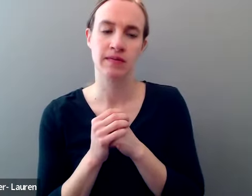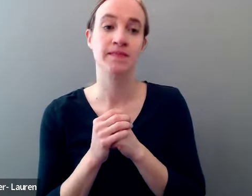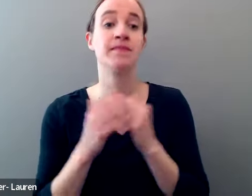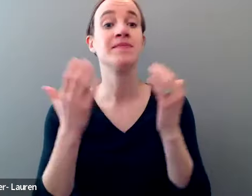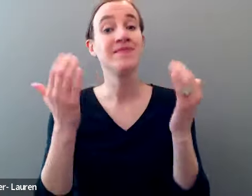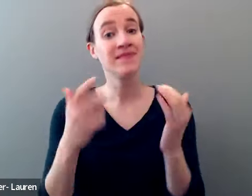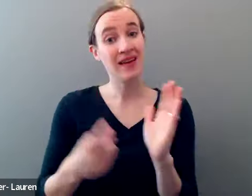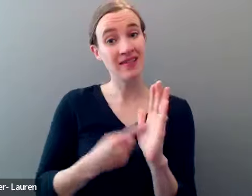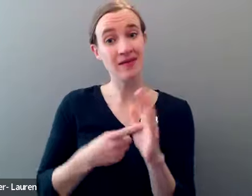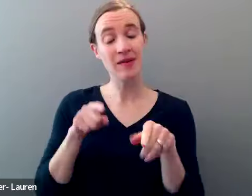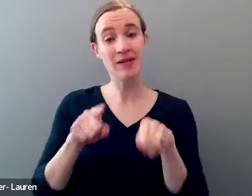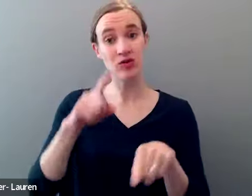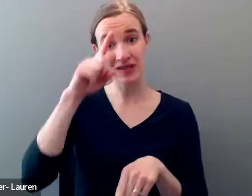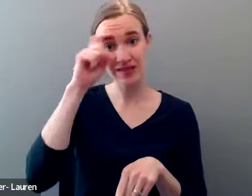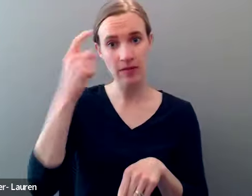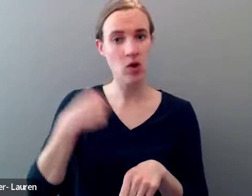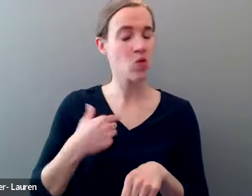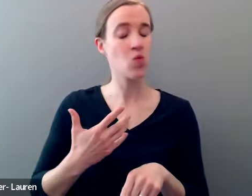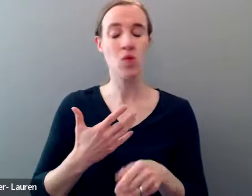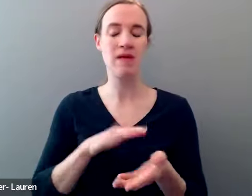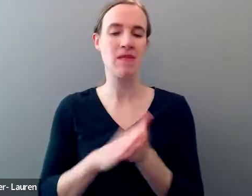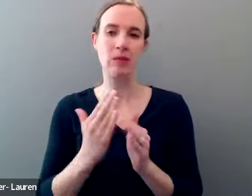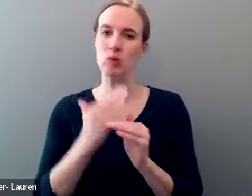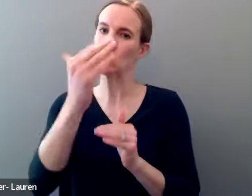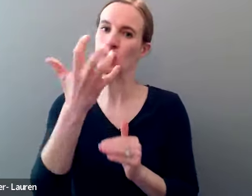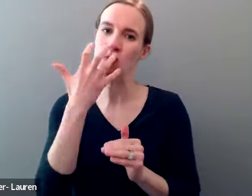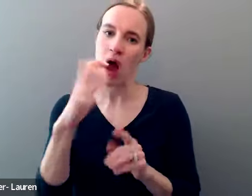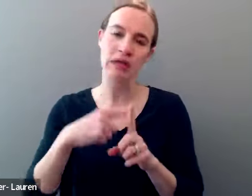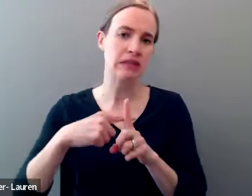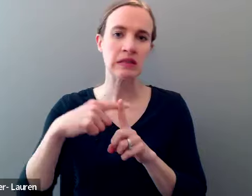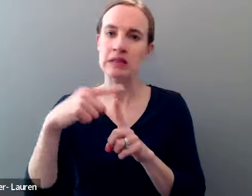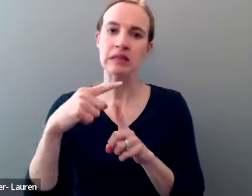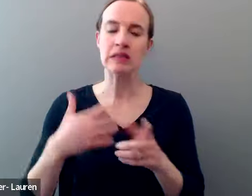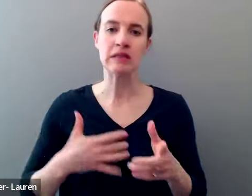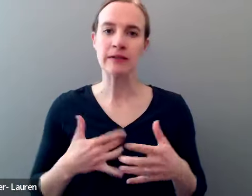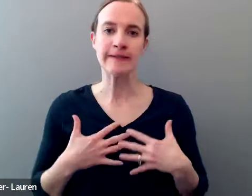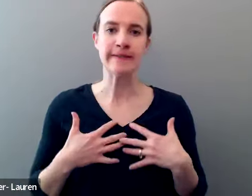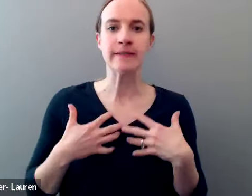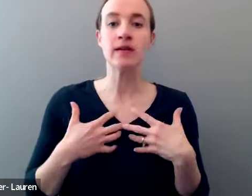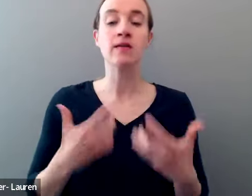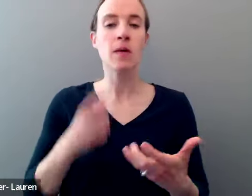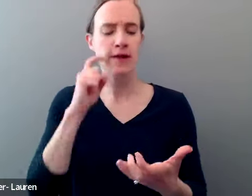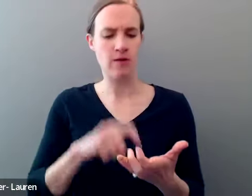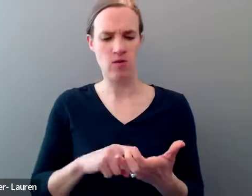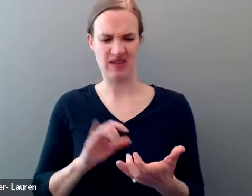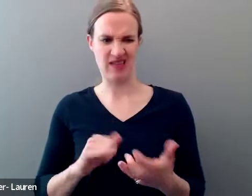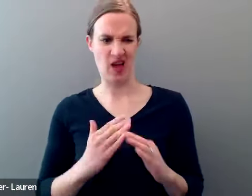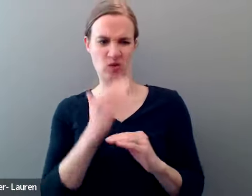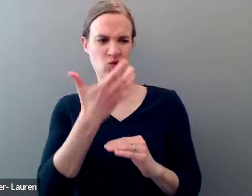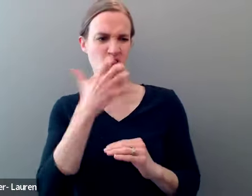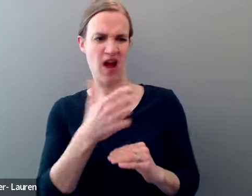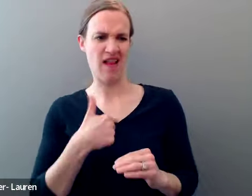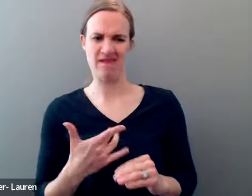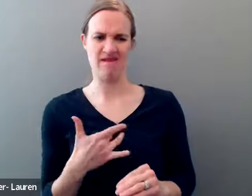sometimes we get overheated and we can be too hot, and noticing what being too hot feels like. Or in the winter when you're